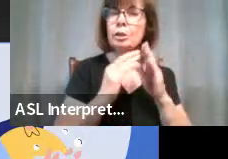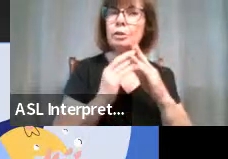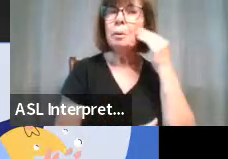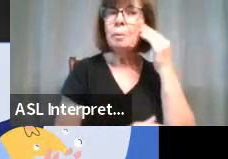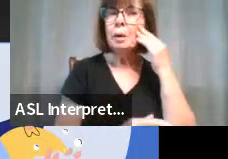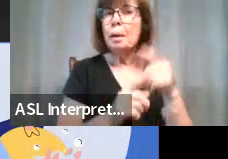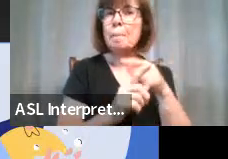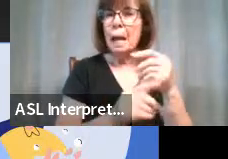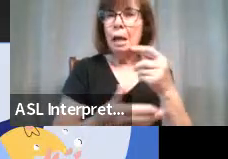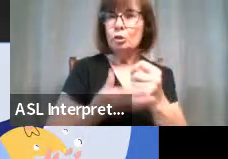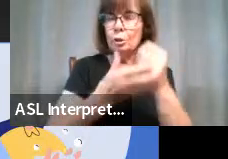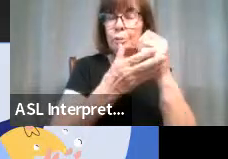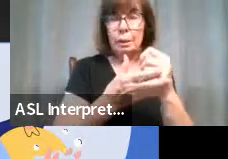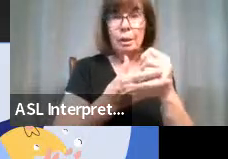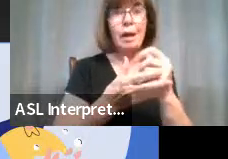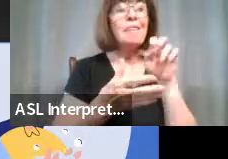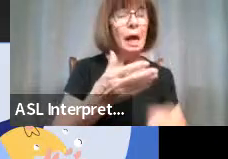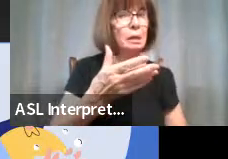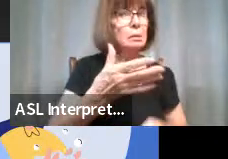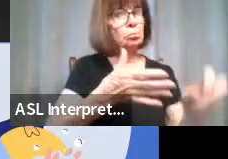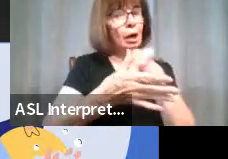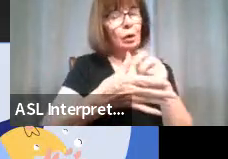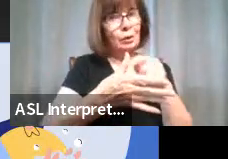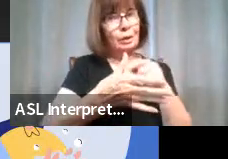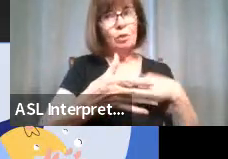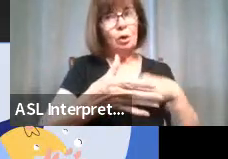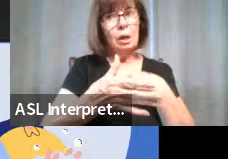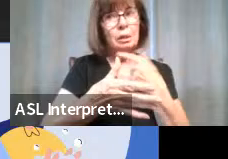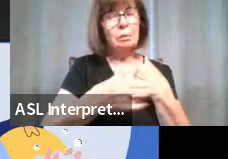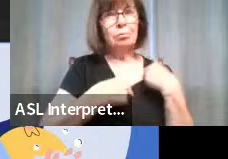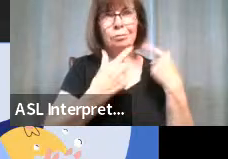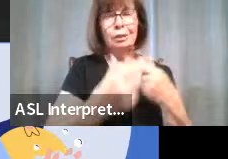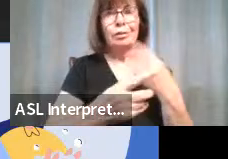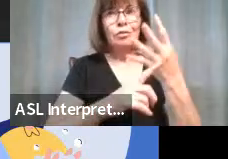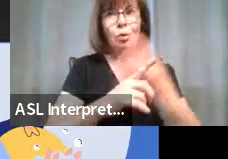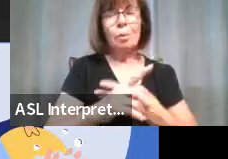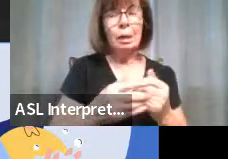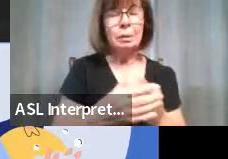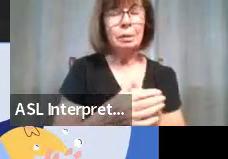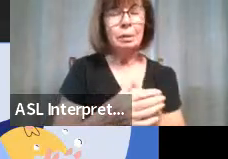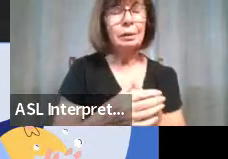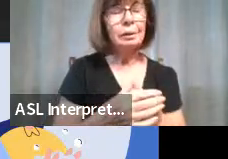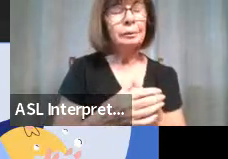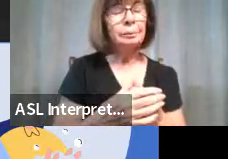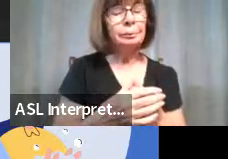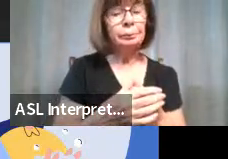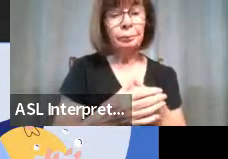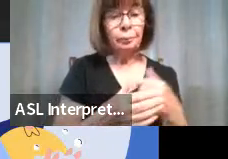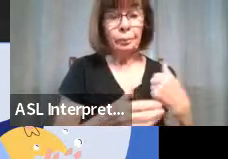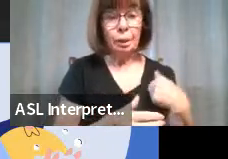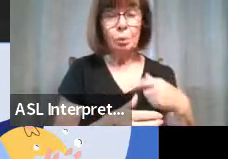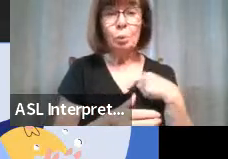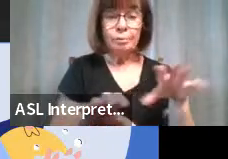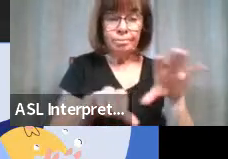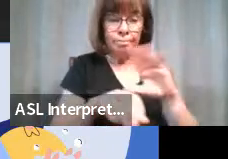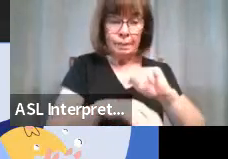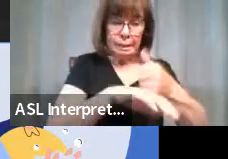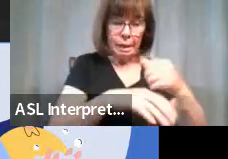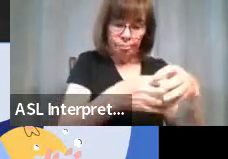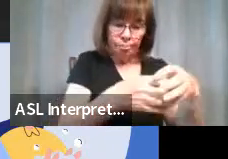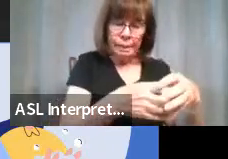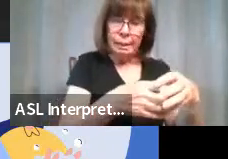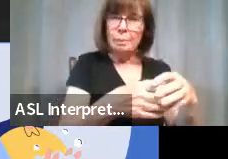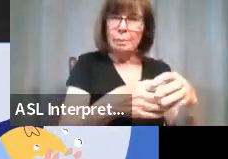priority for us over the last 4 months, treatments in general. So we did form a small team of nurses that are